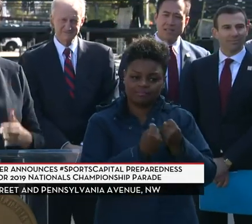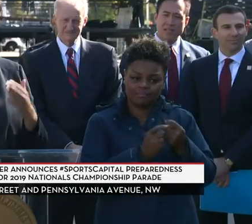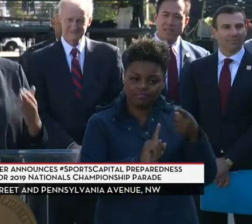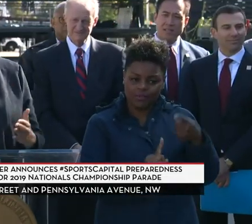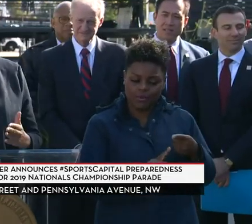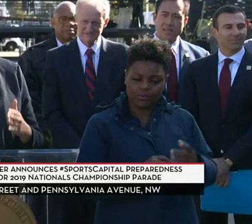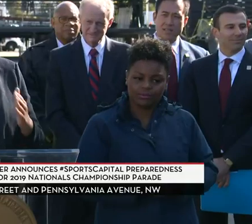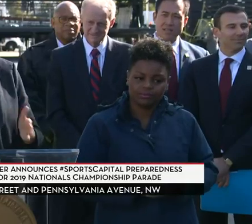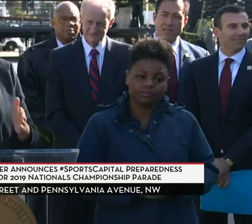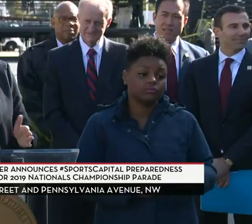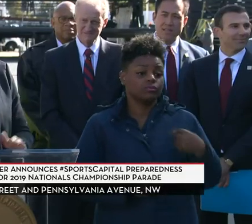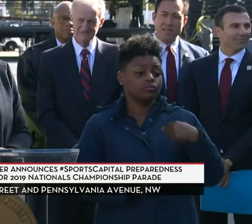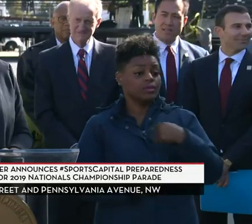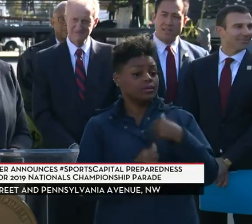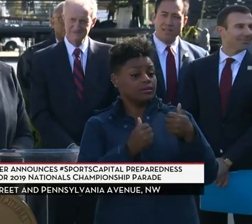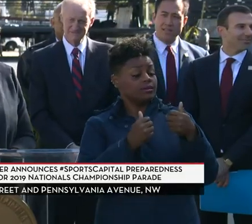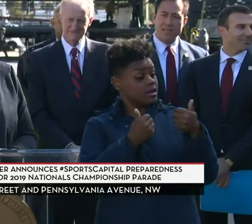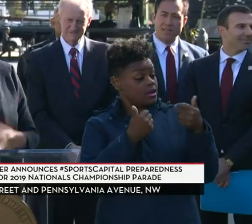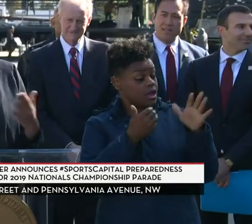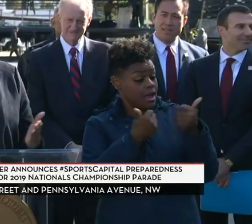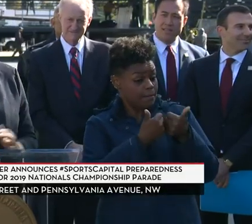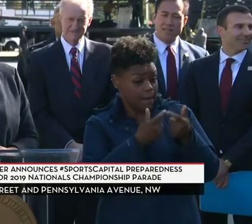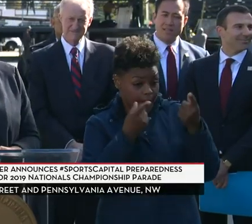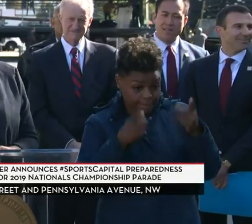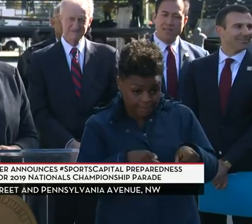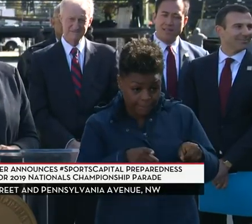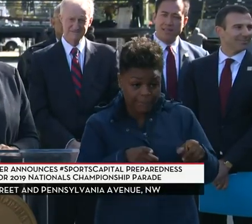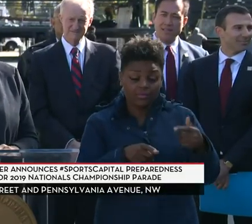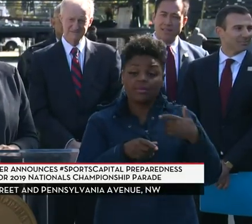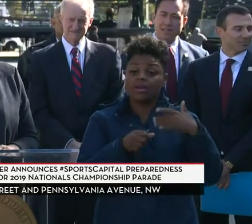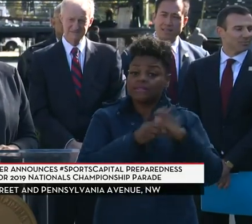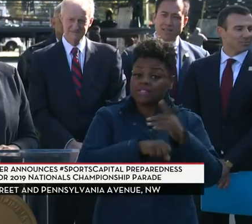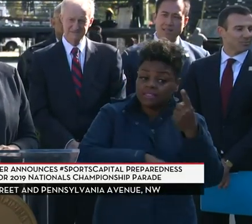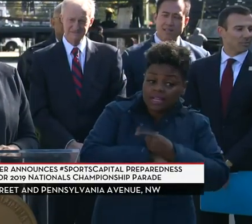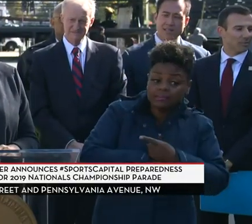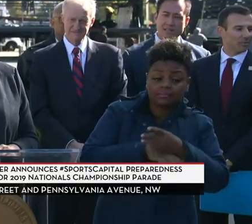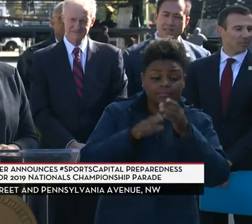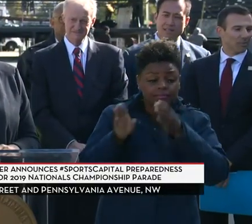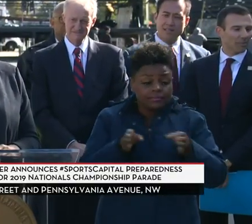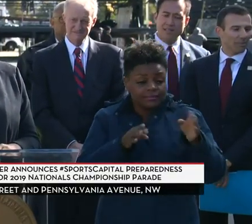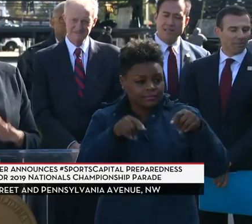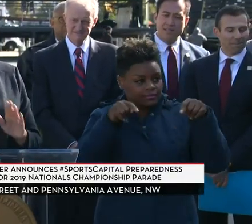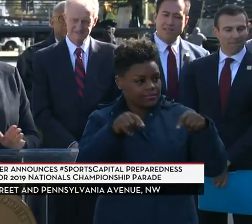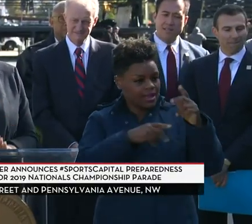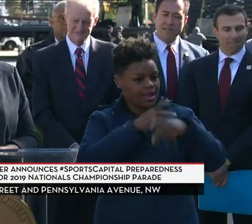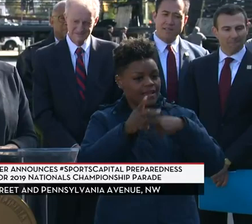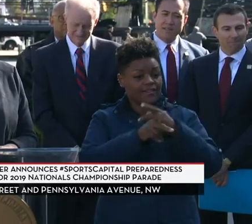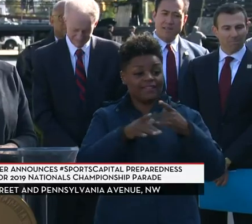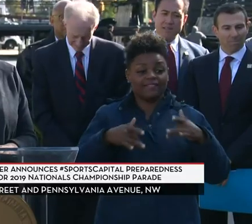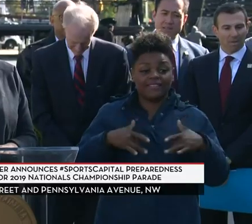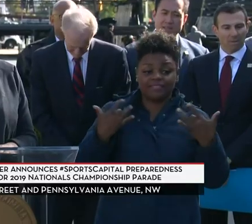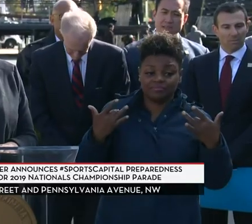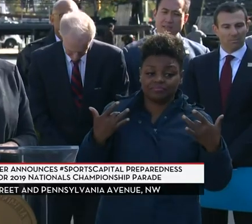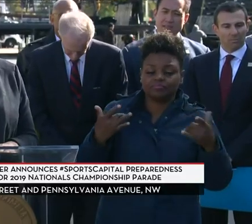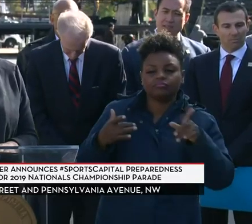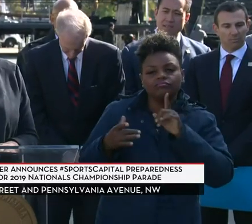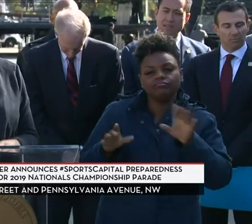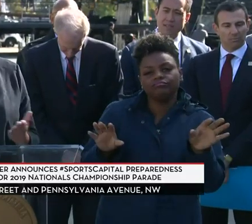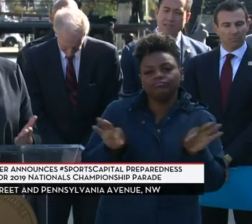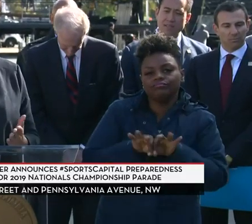game happened, having enough days to plan this type of event is important. We had a great